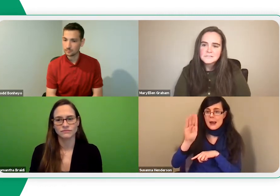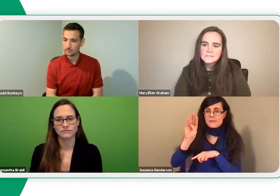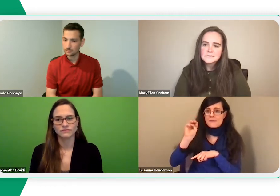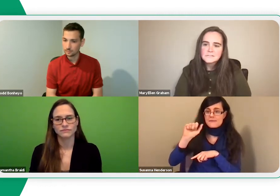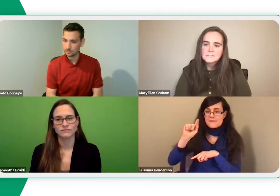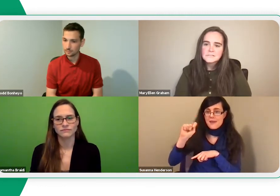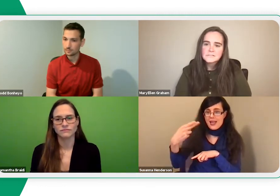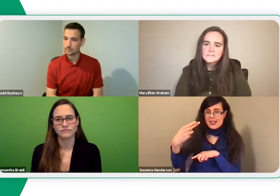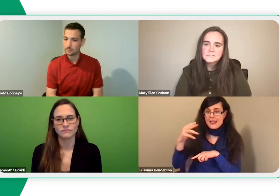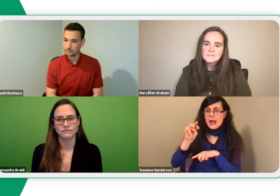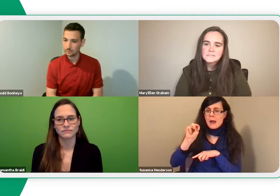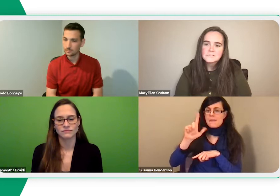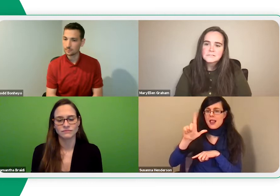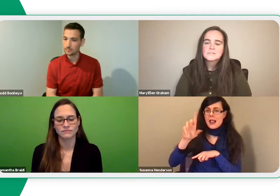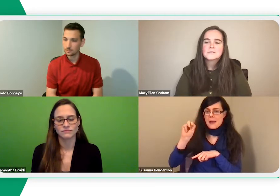we use